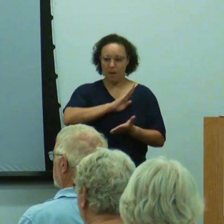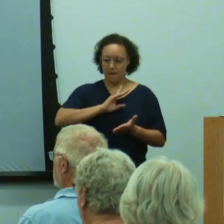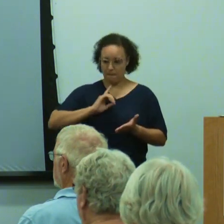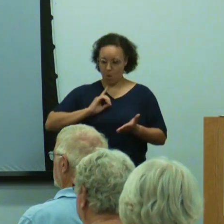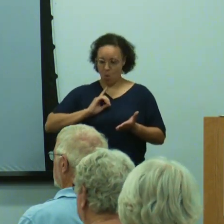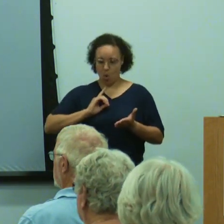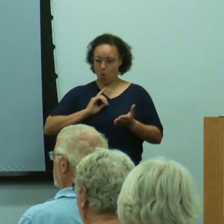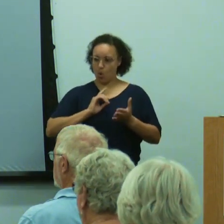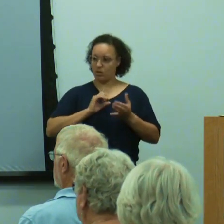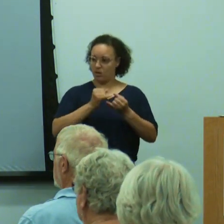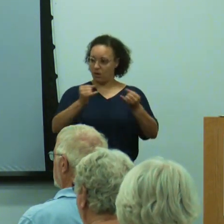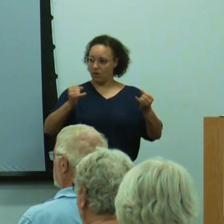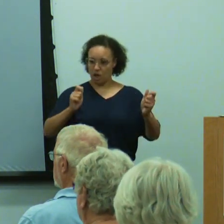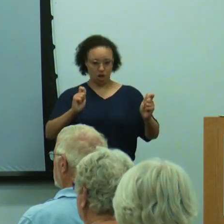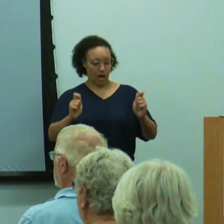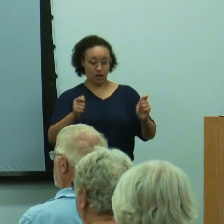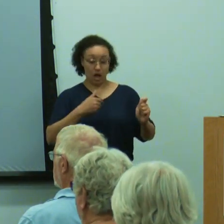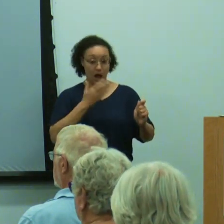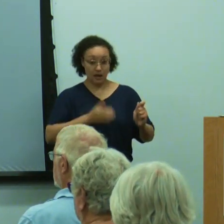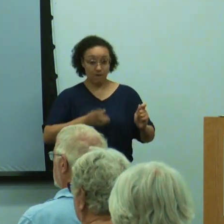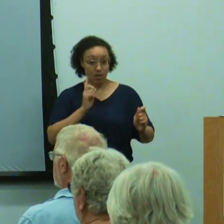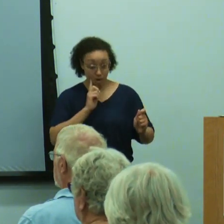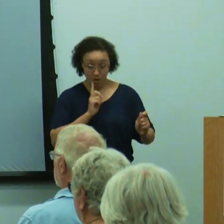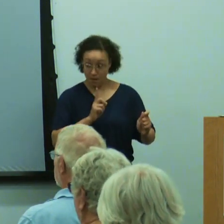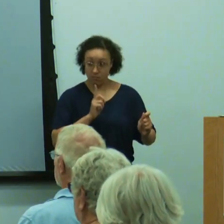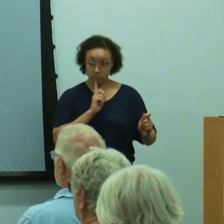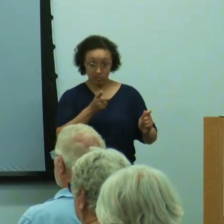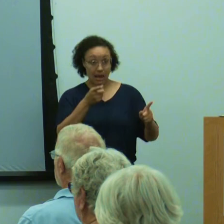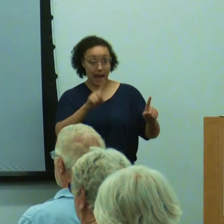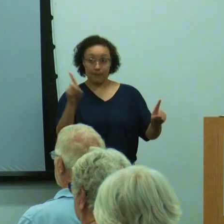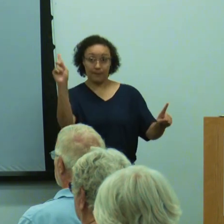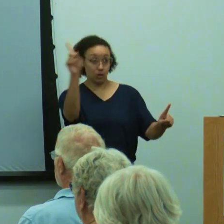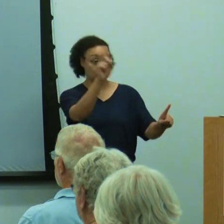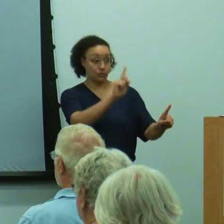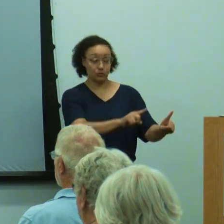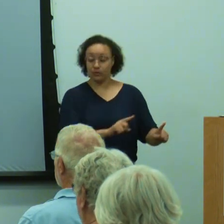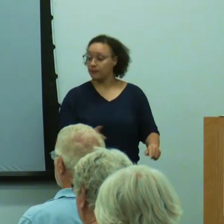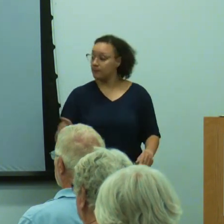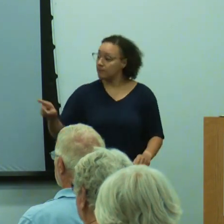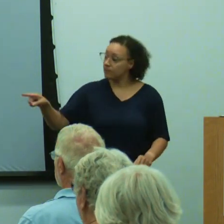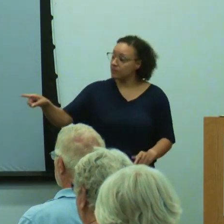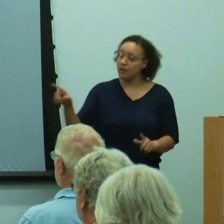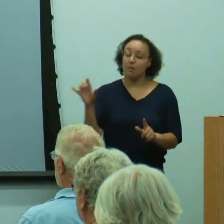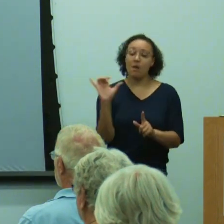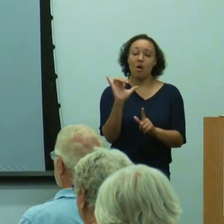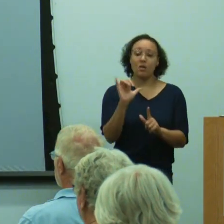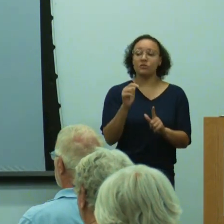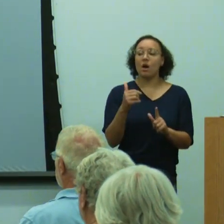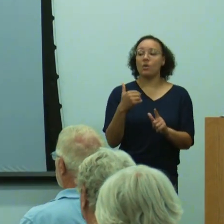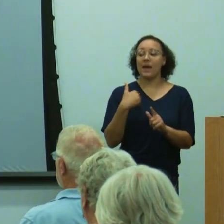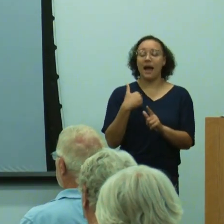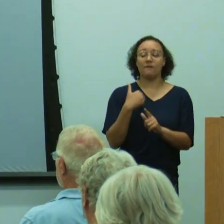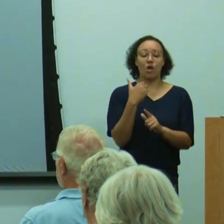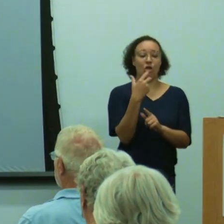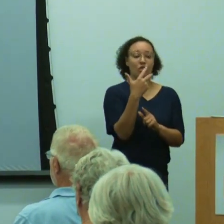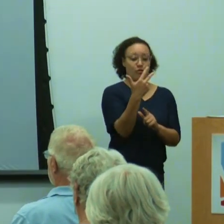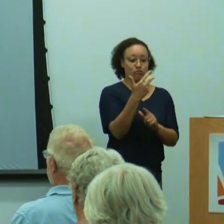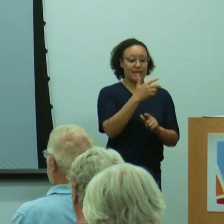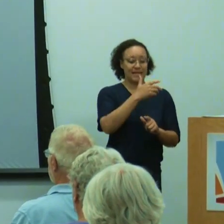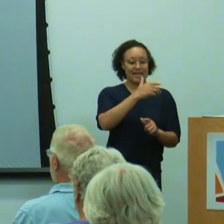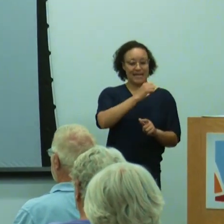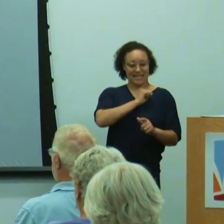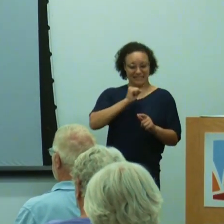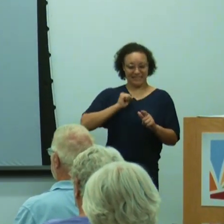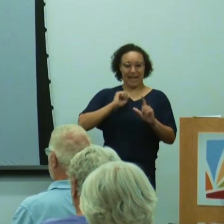conversations, but it really happened. Well, and also, like, we're talking about 3 Senate districts, right? Well, if there are